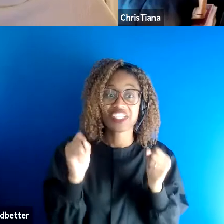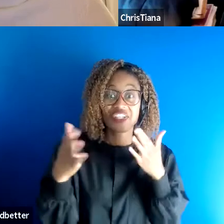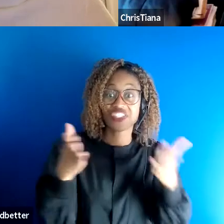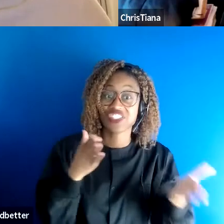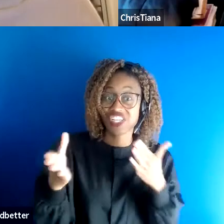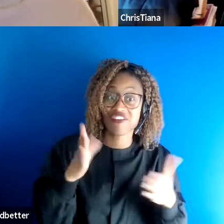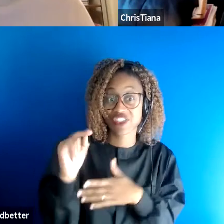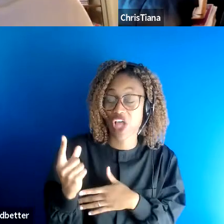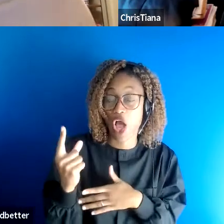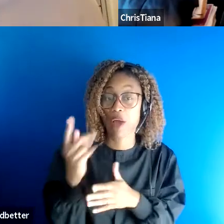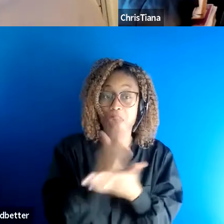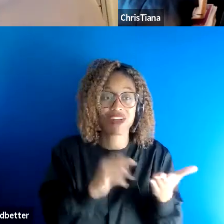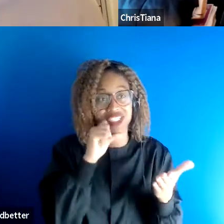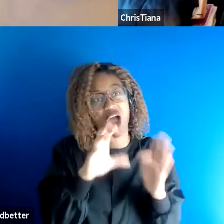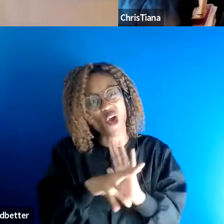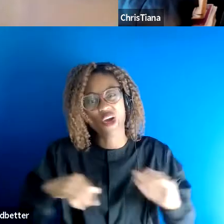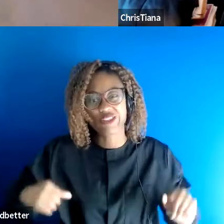Talk wasn't recorded. Okay.